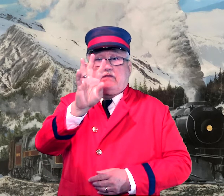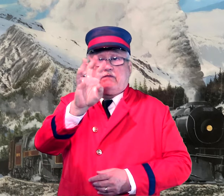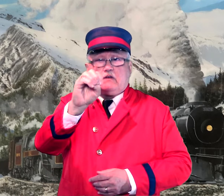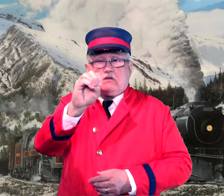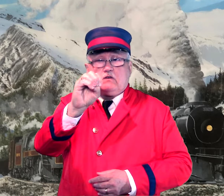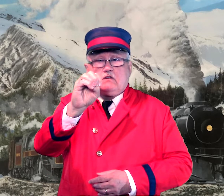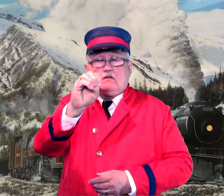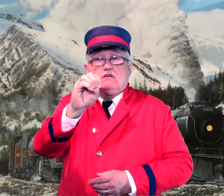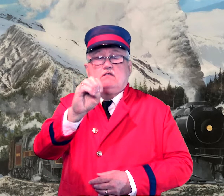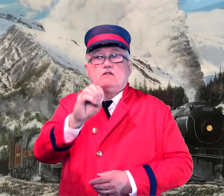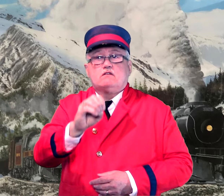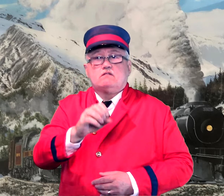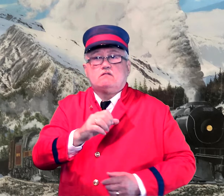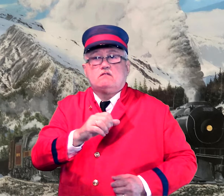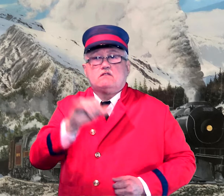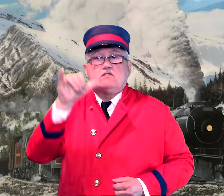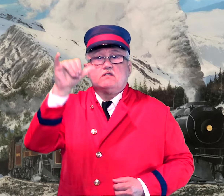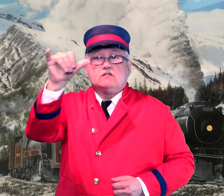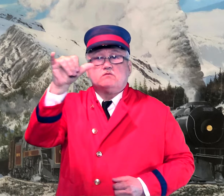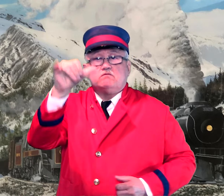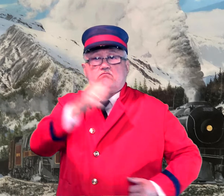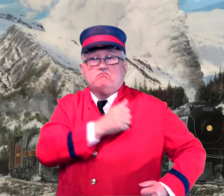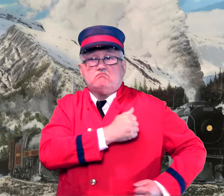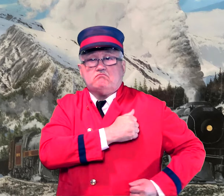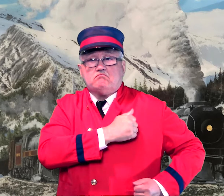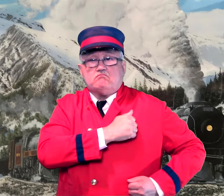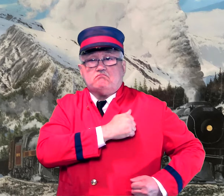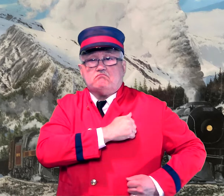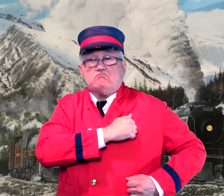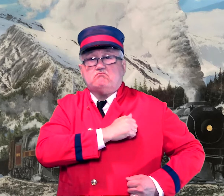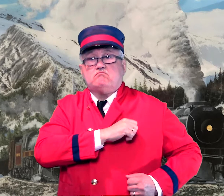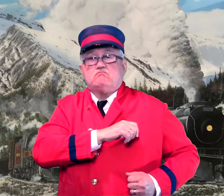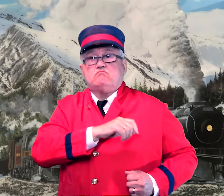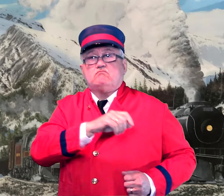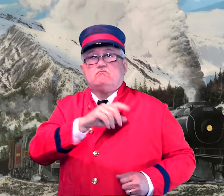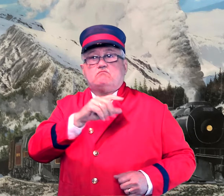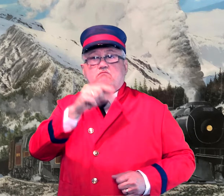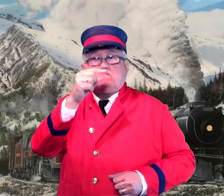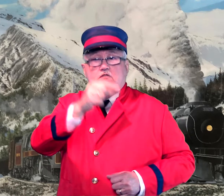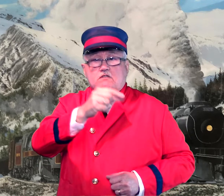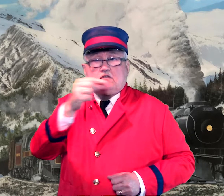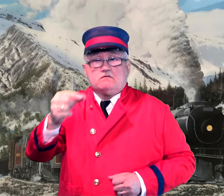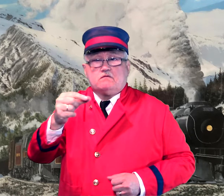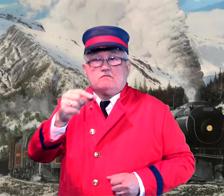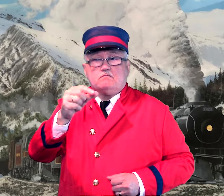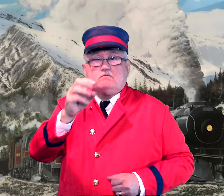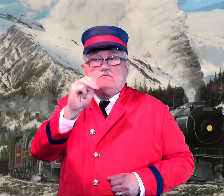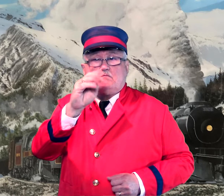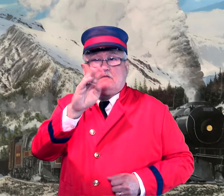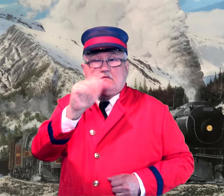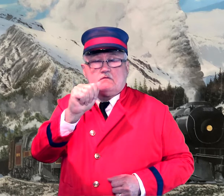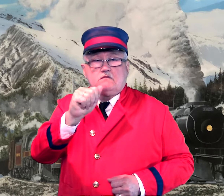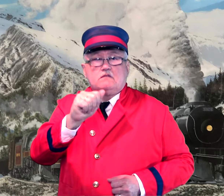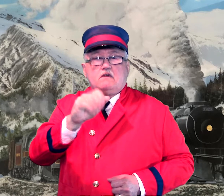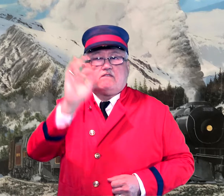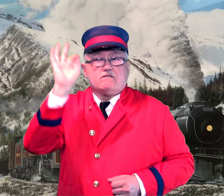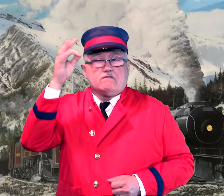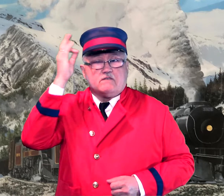following spring, so in 1940, representatives from the Royal Canadian Air Force, as well as the